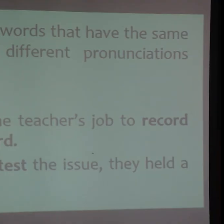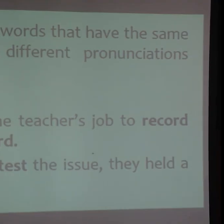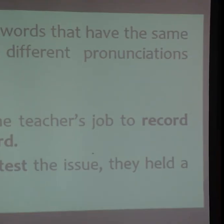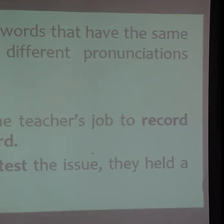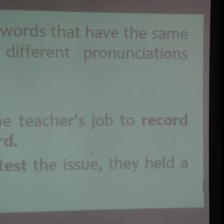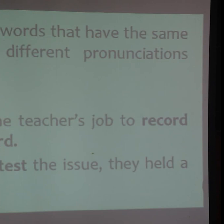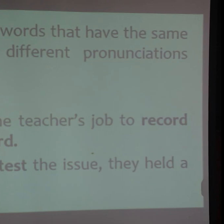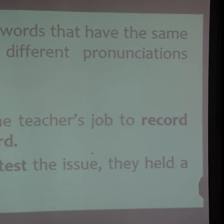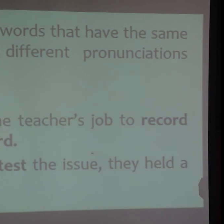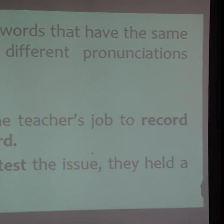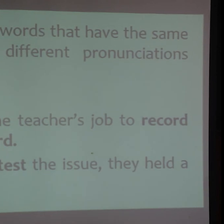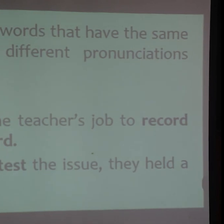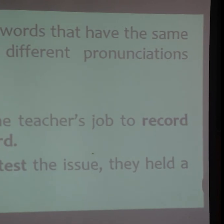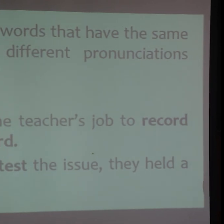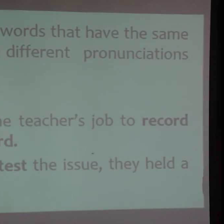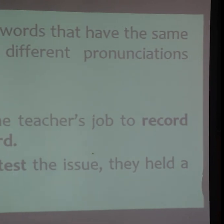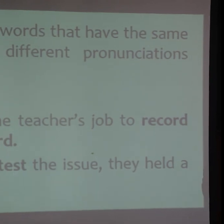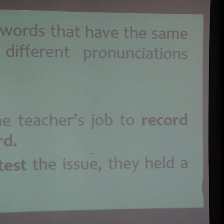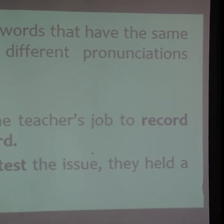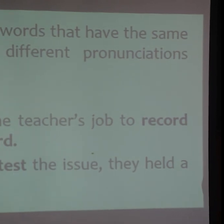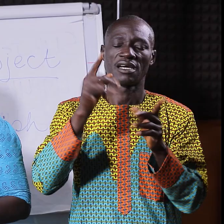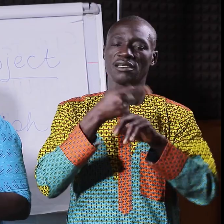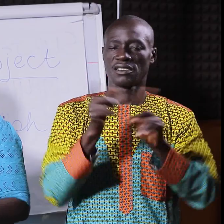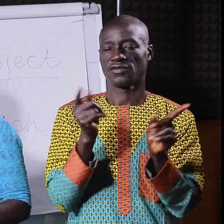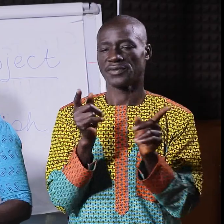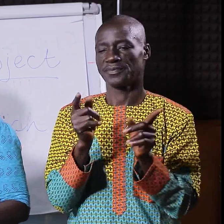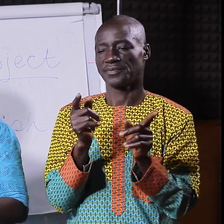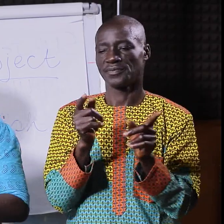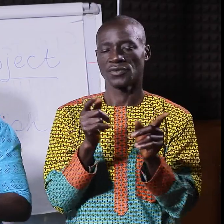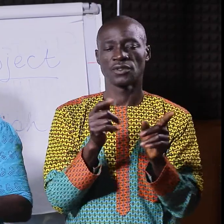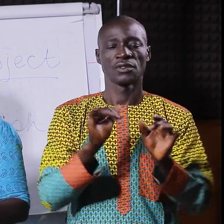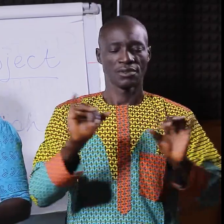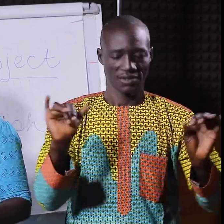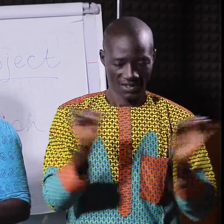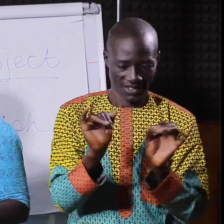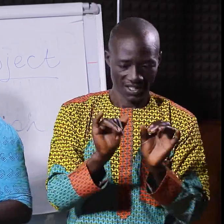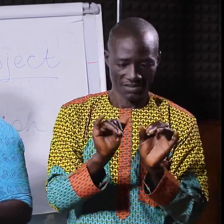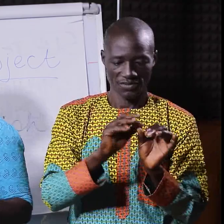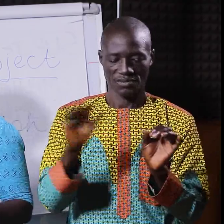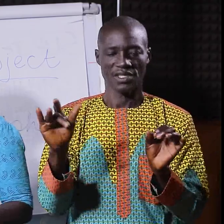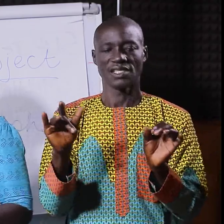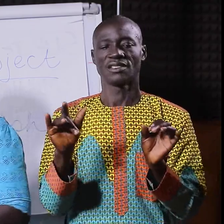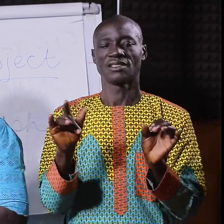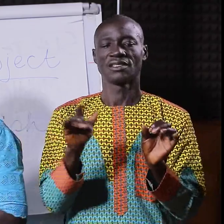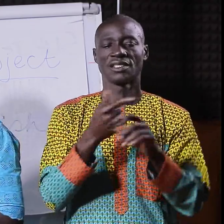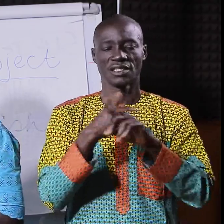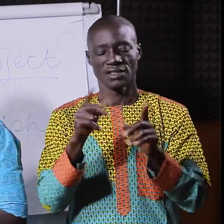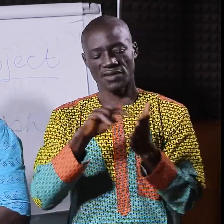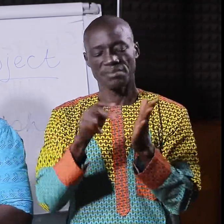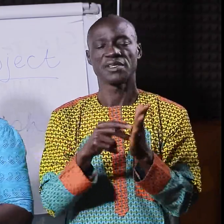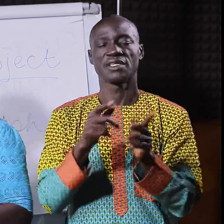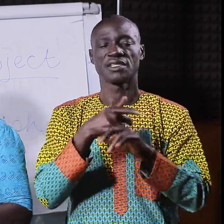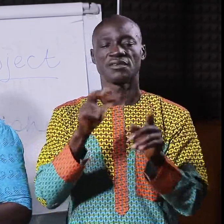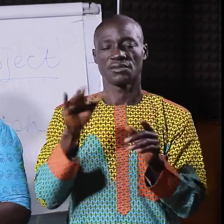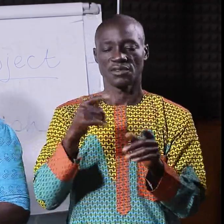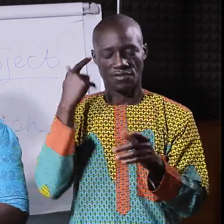but pronunciations and meanings are different. Same spelling, different pronunciations, different meaning.